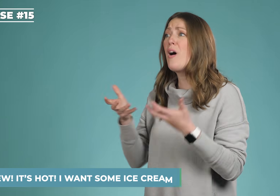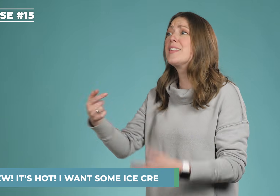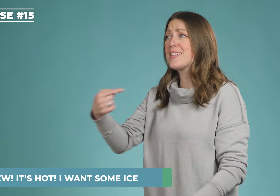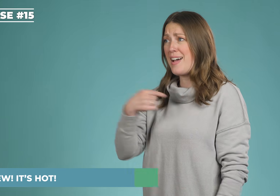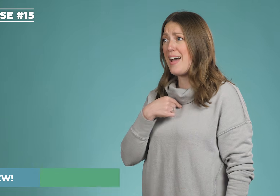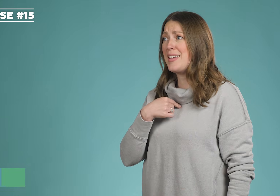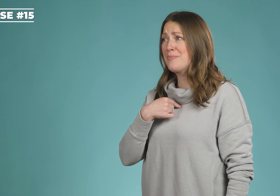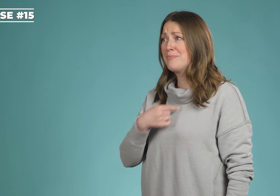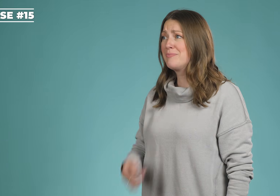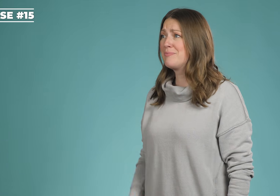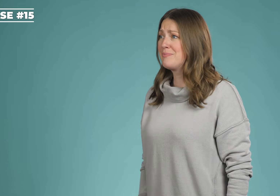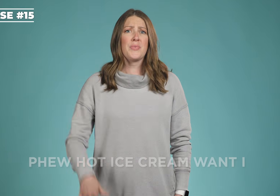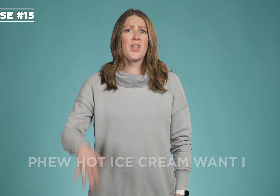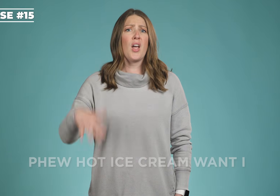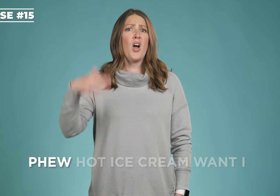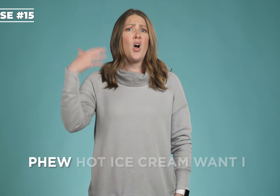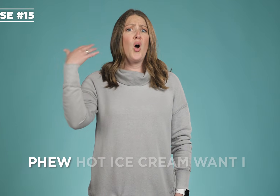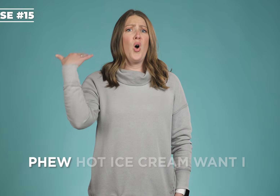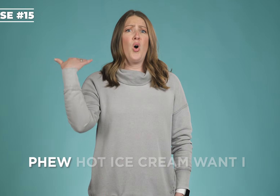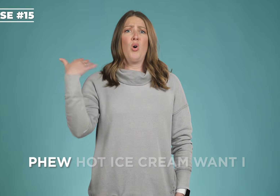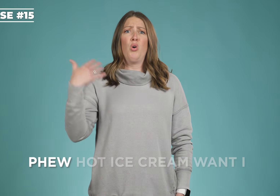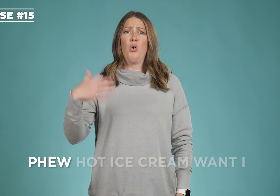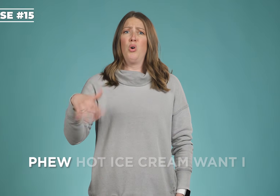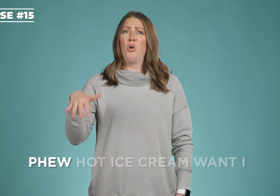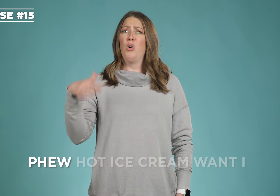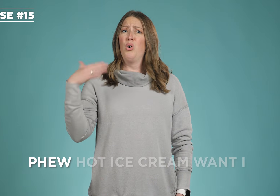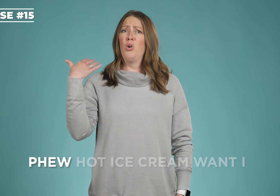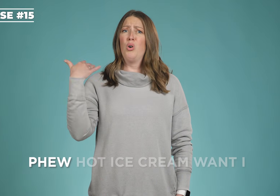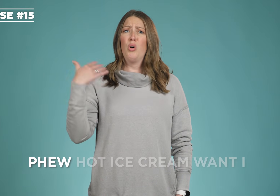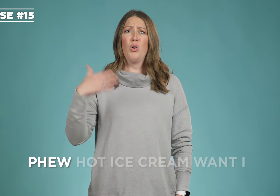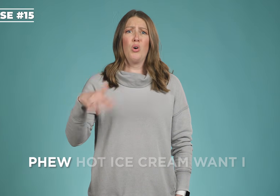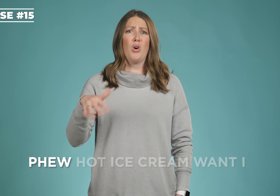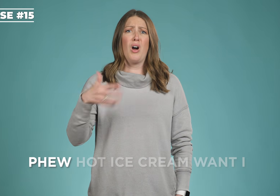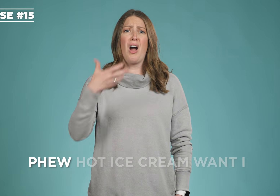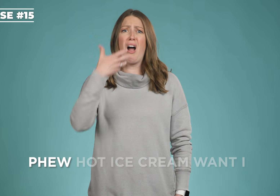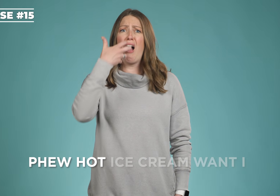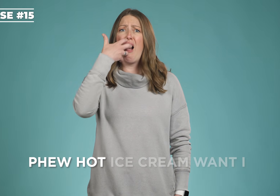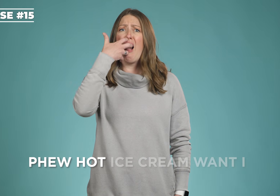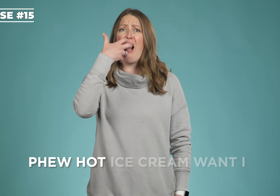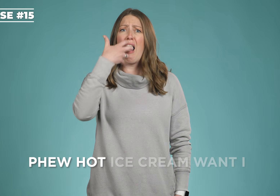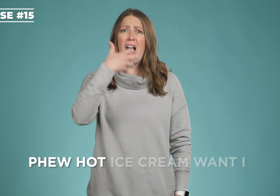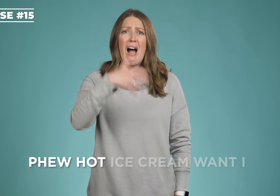want I.